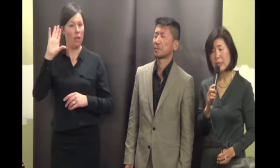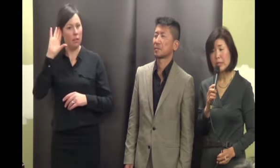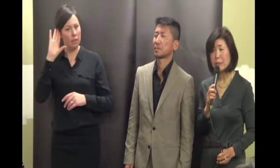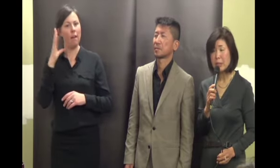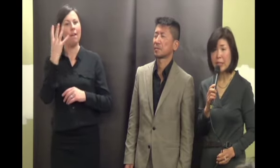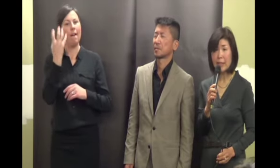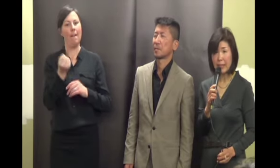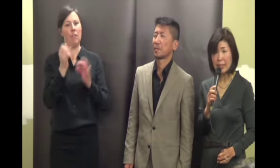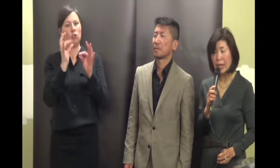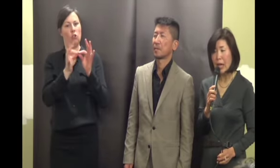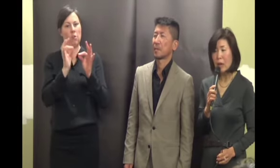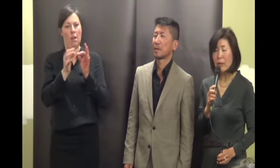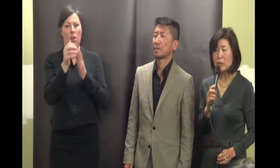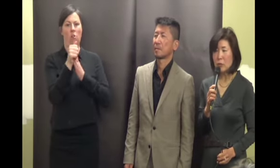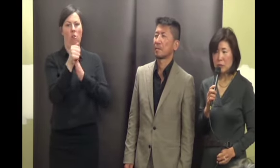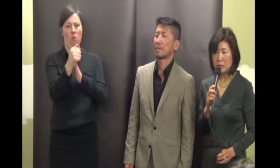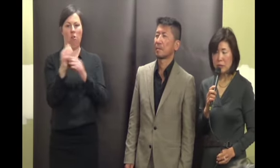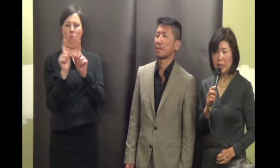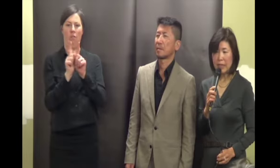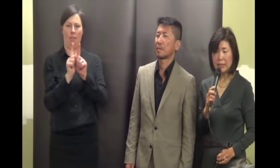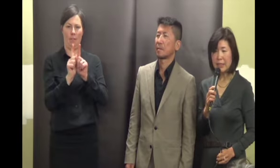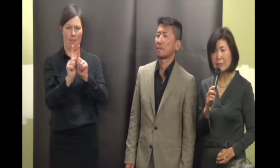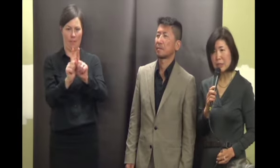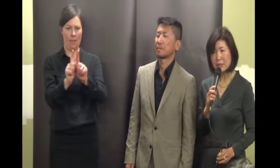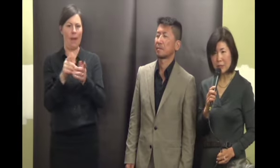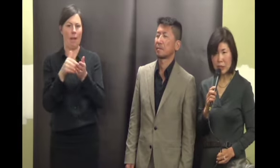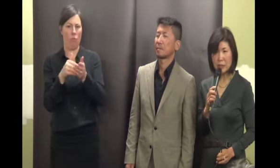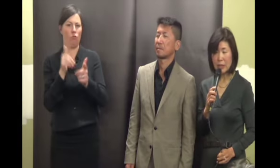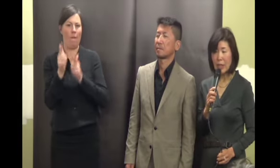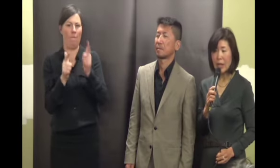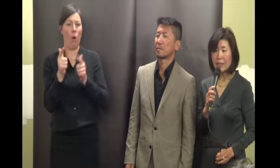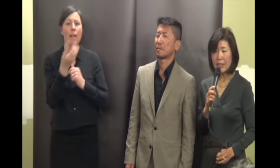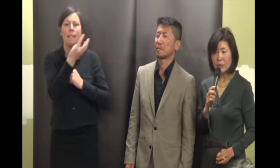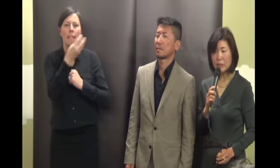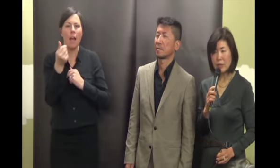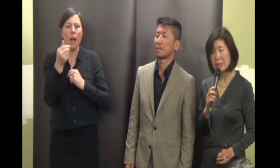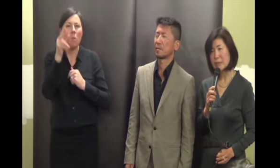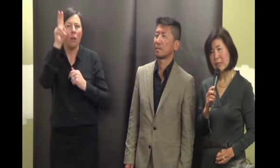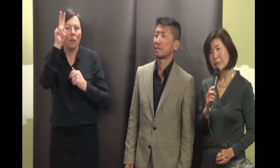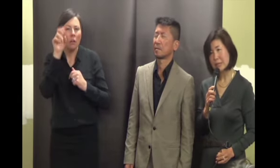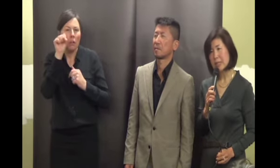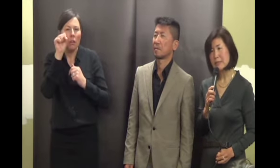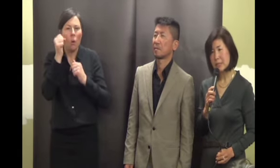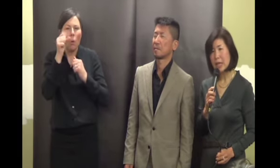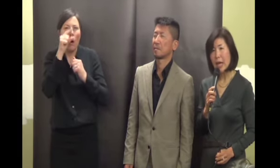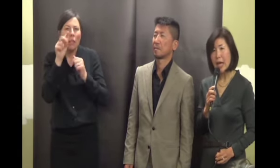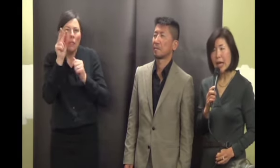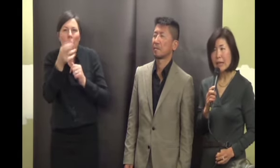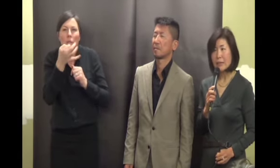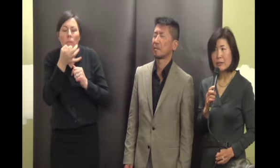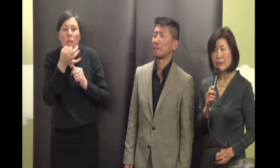from the interpreter guides. But for those who has a limited vision, they do travel by